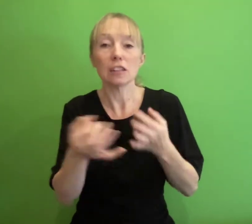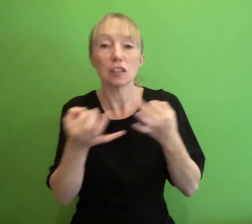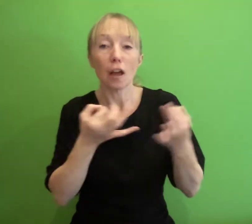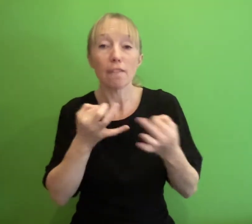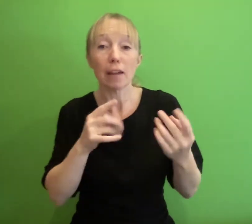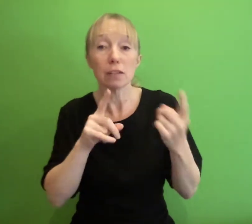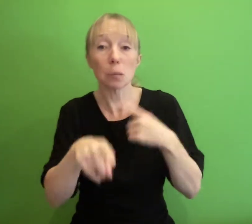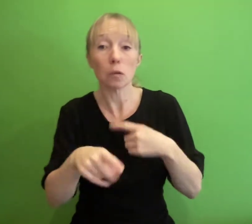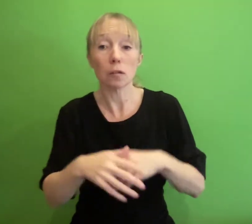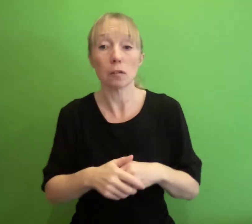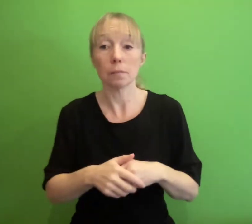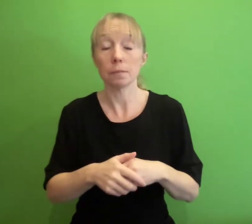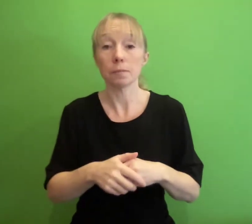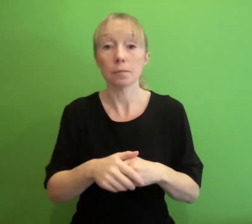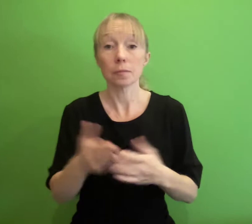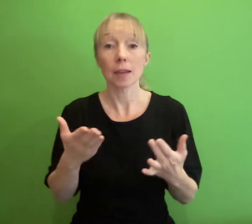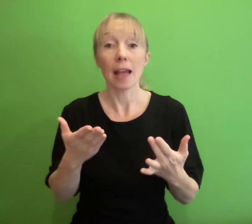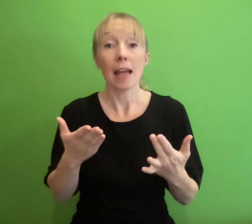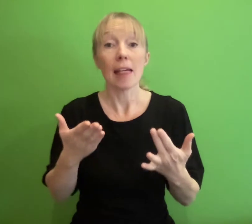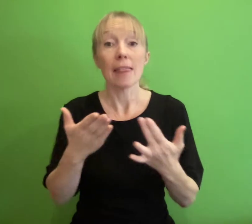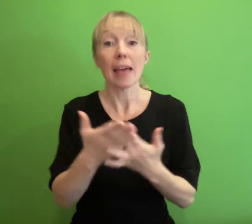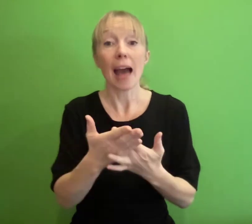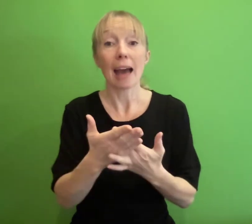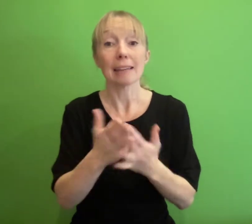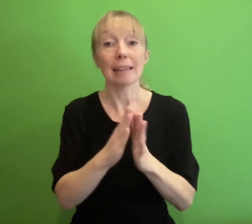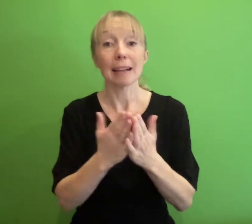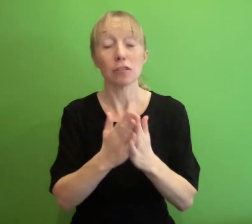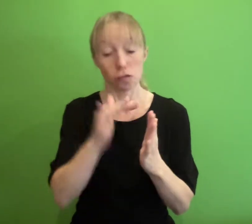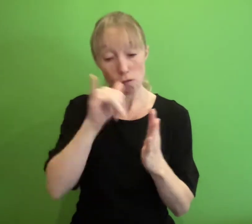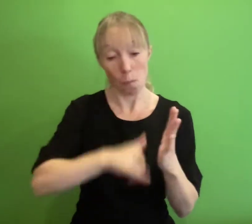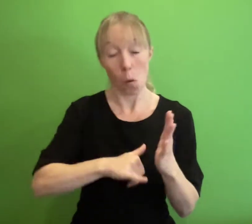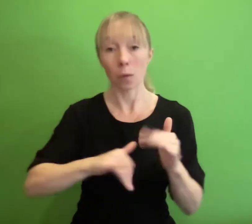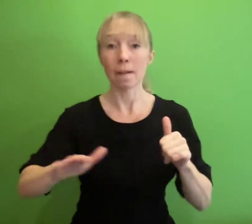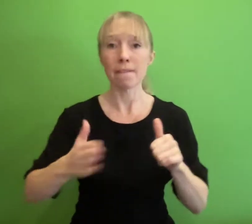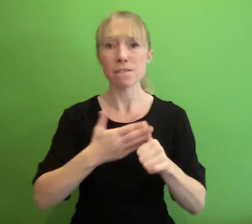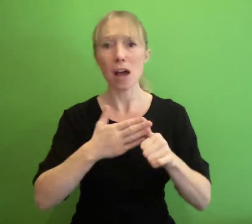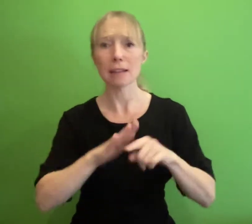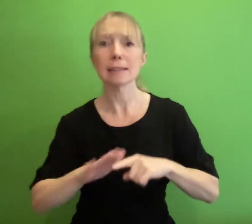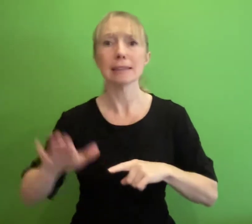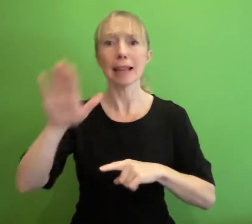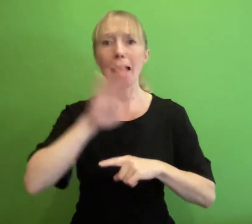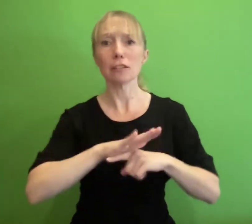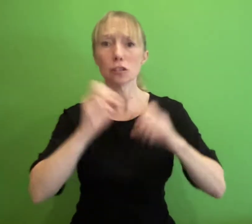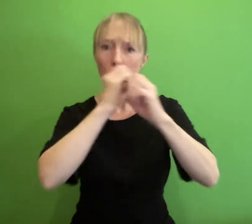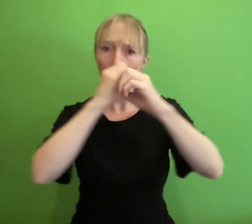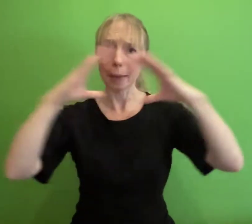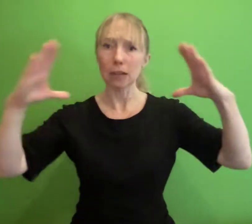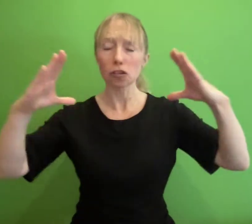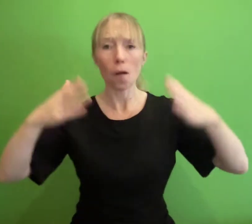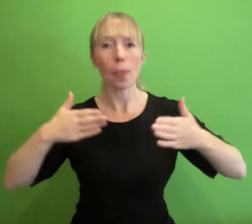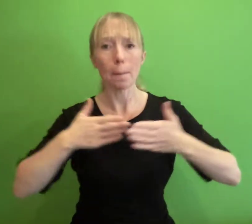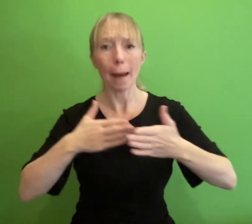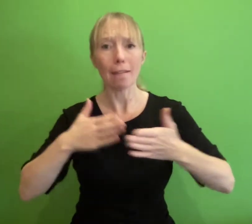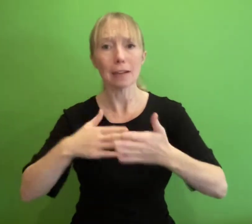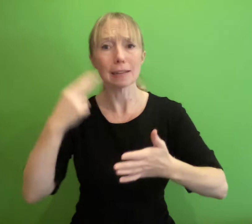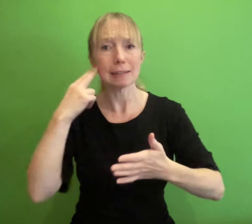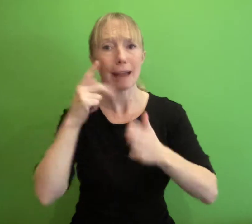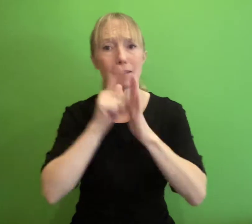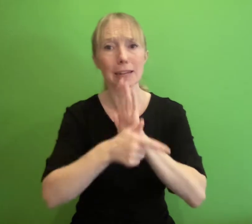The Access to Literature report presents the first national picture of the barriers deaf and disabled people experience in accessing the literature